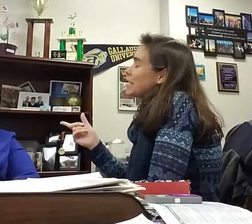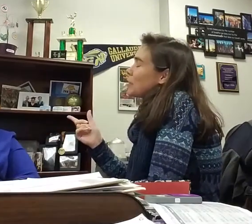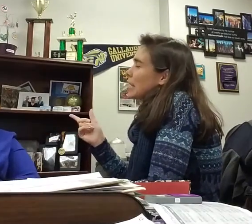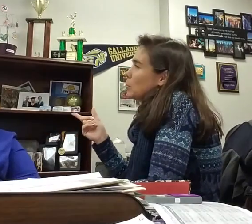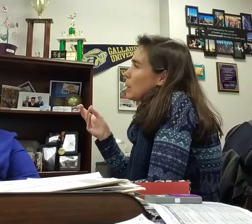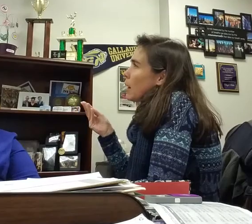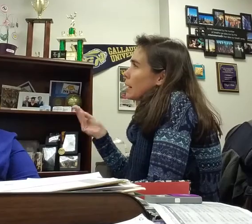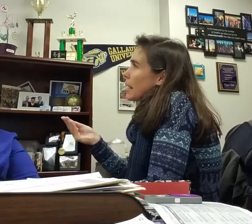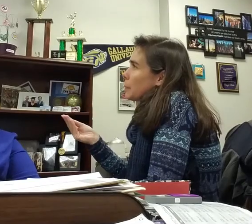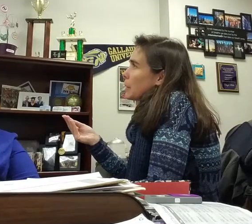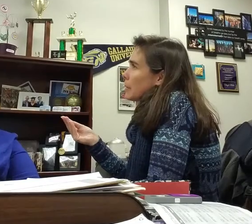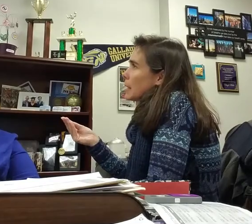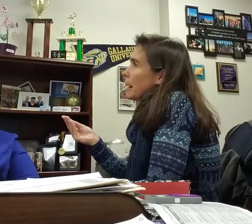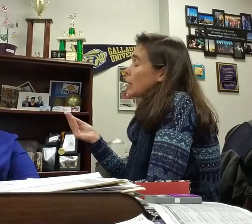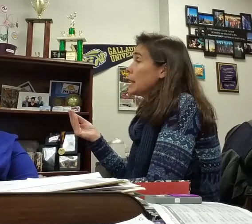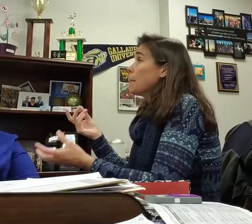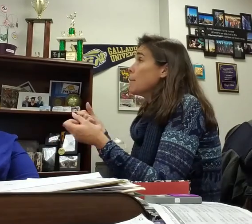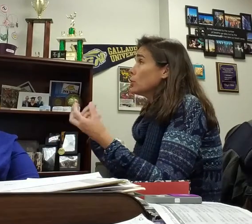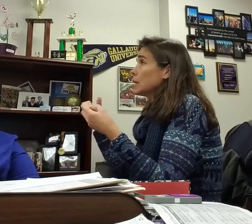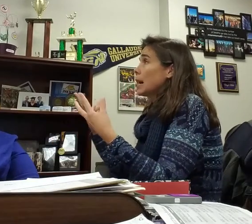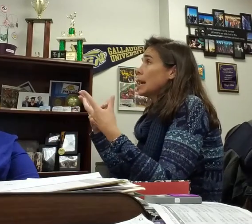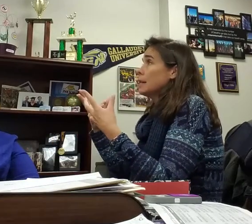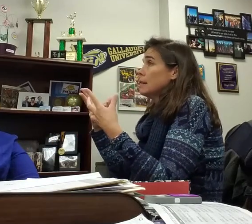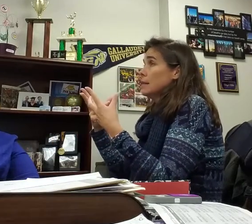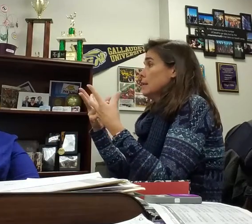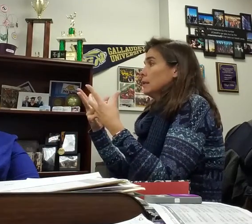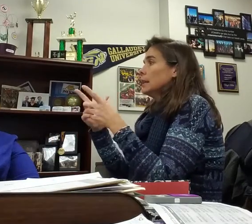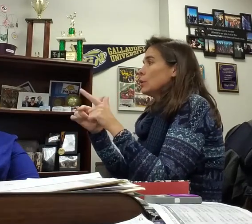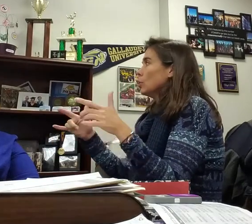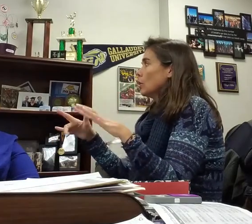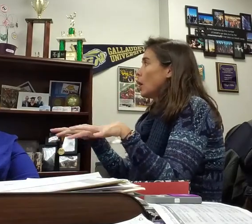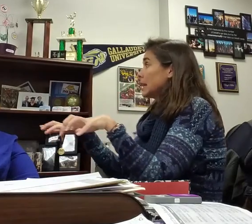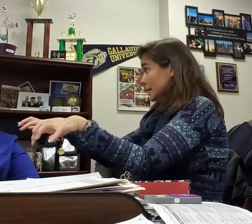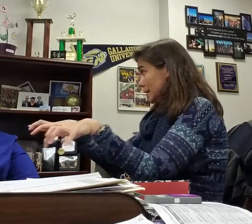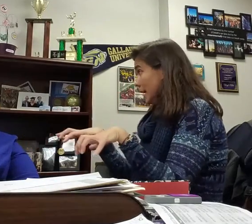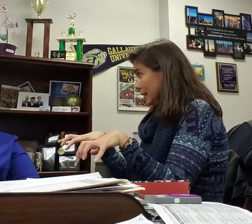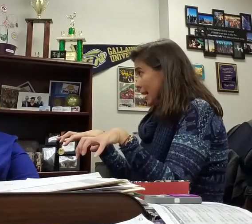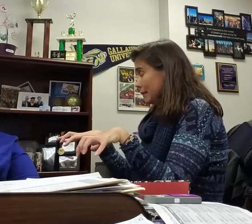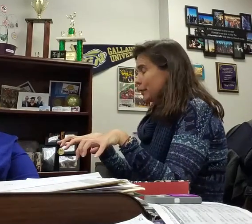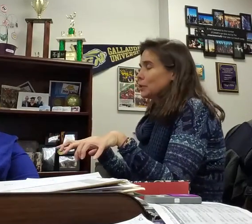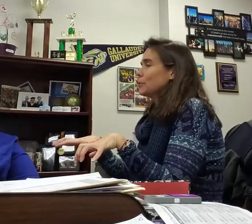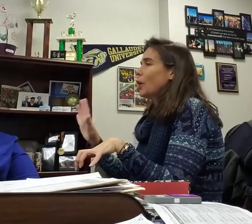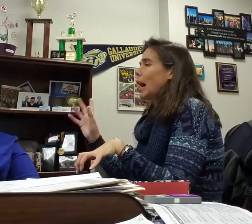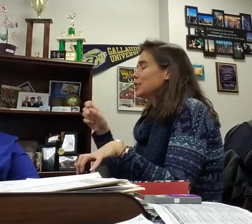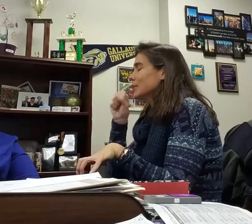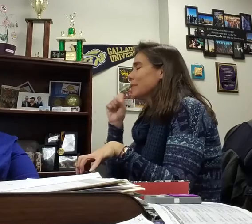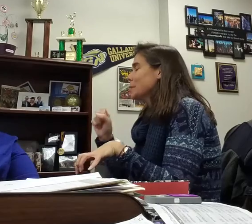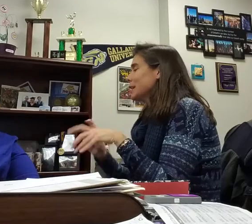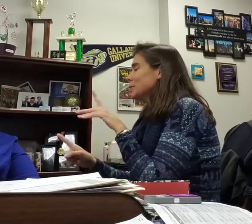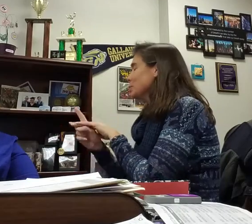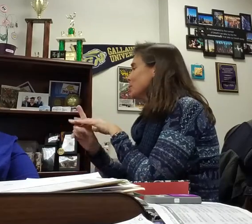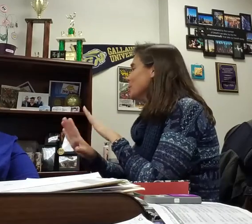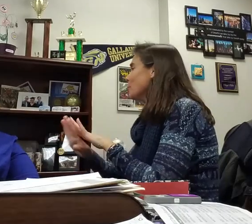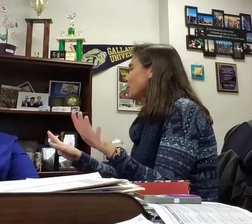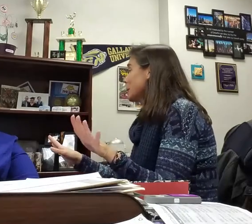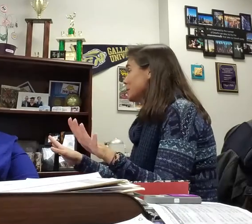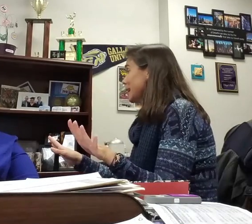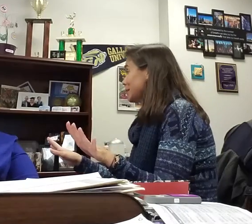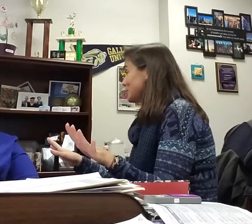So that's why I wanted to help you to think about in a multilingual audience like that. First of all, I just love it because boom, no prep, you got to just